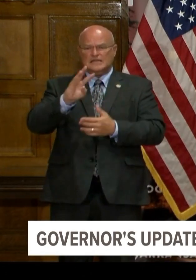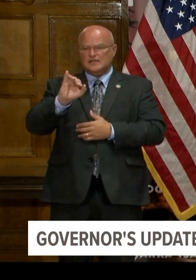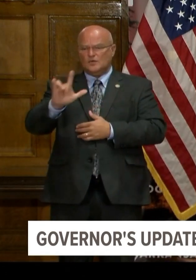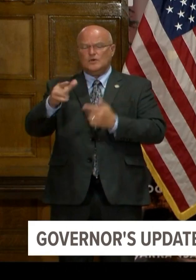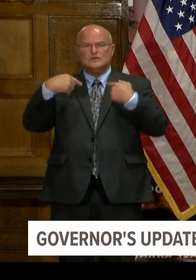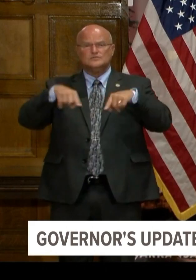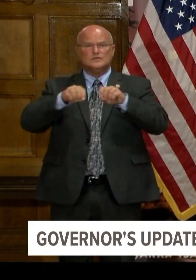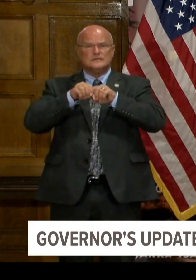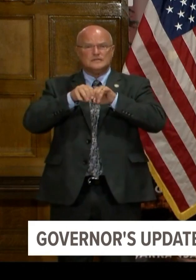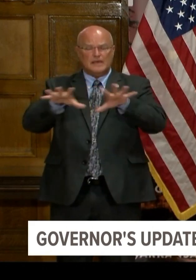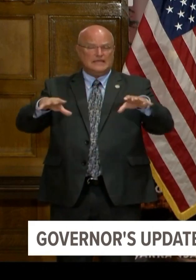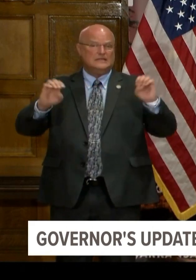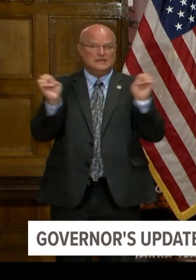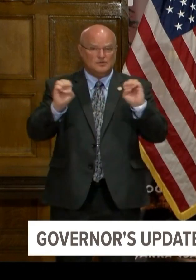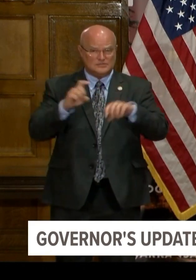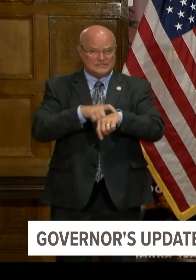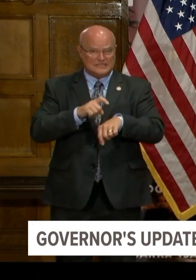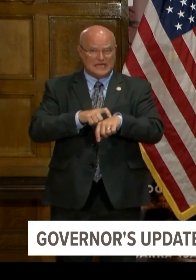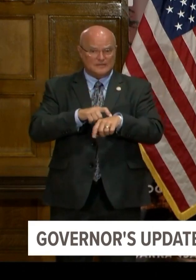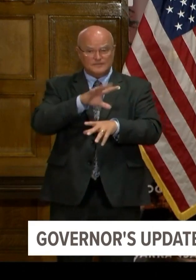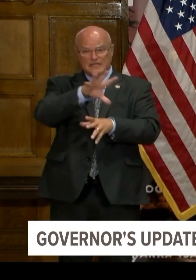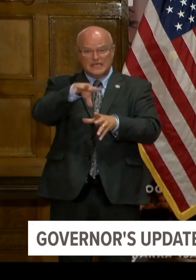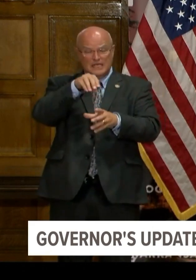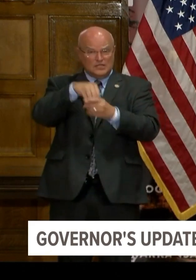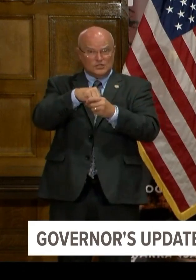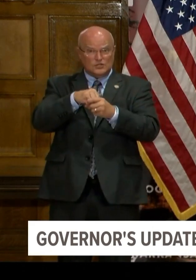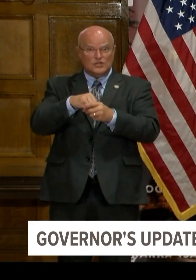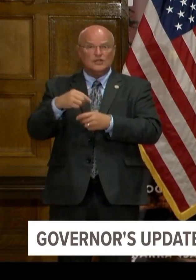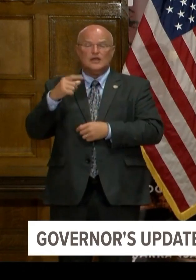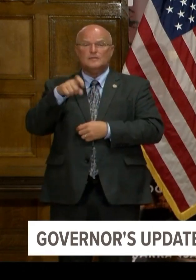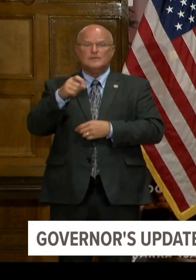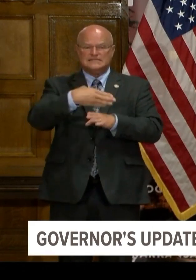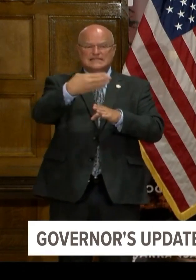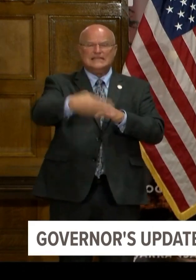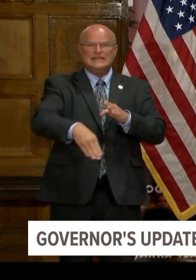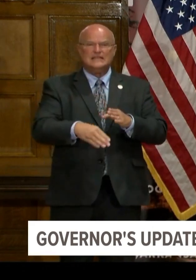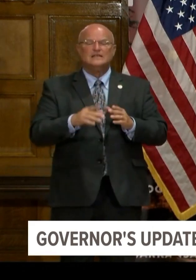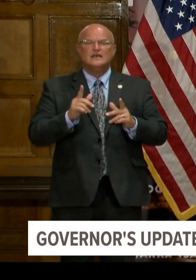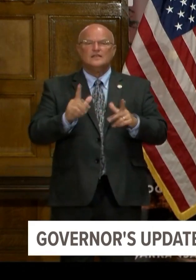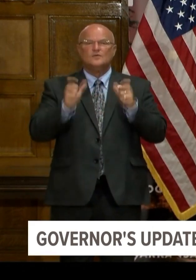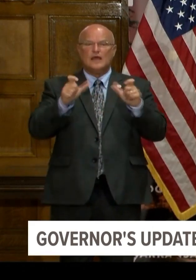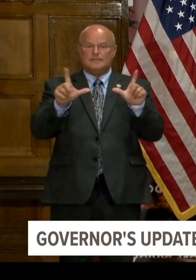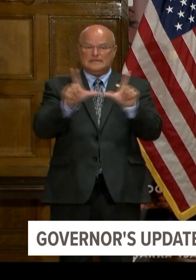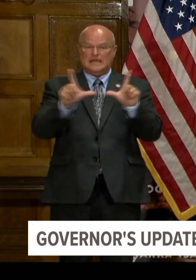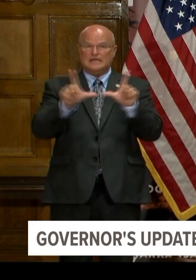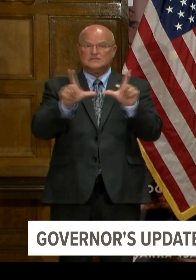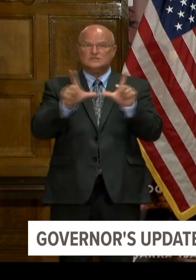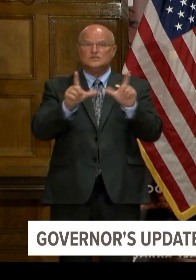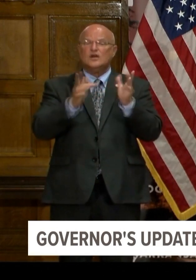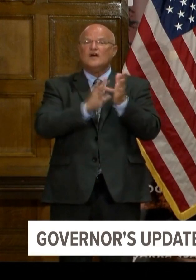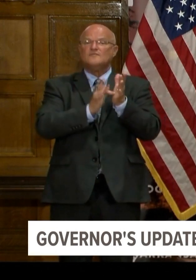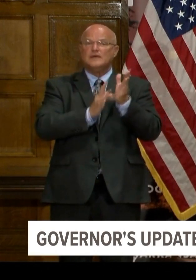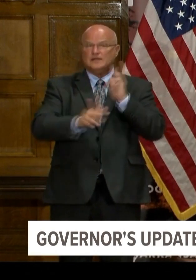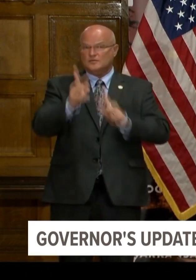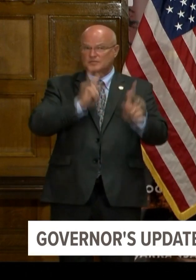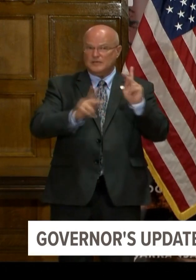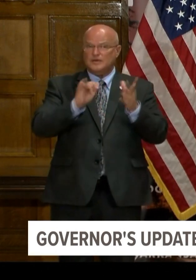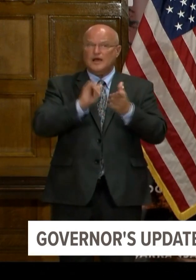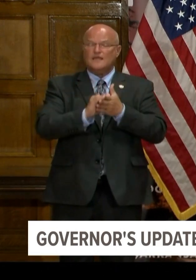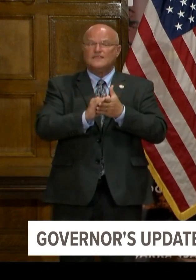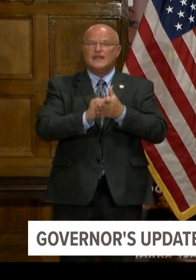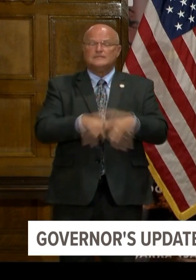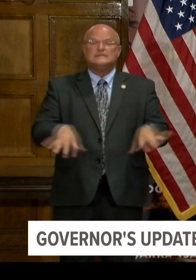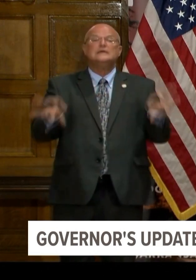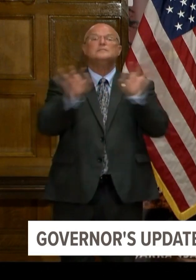during a pandemic, and including we would have to end the rapid licensure of medical personnel that have been